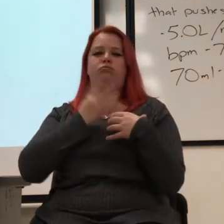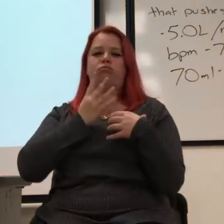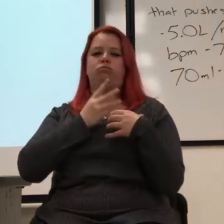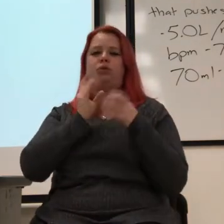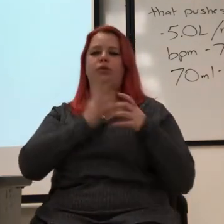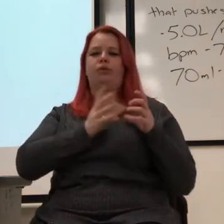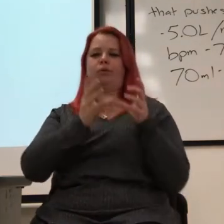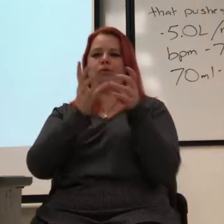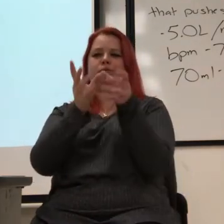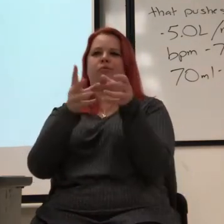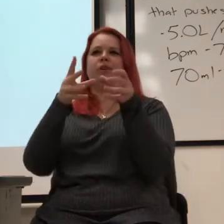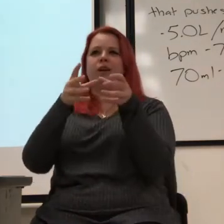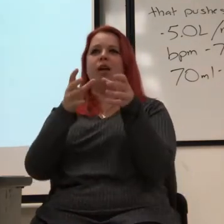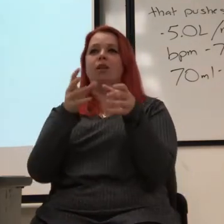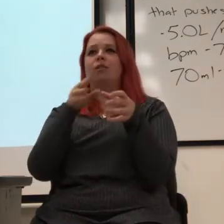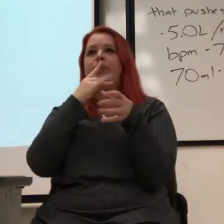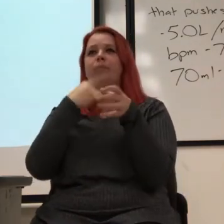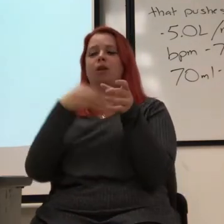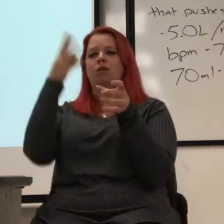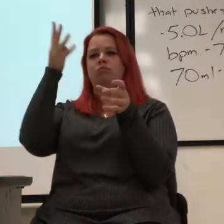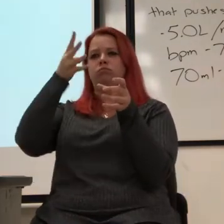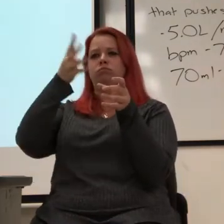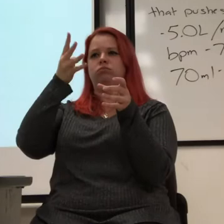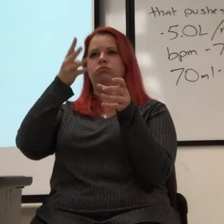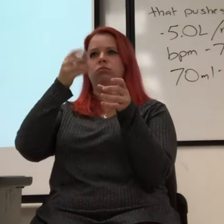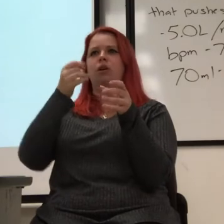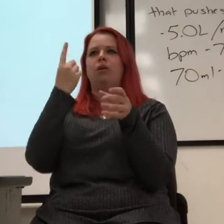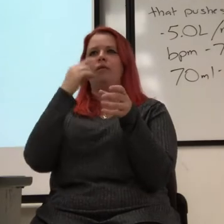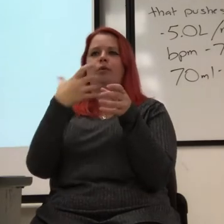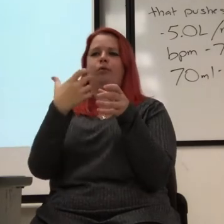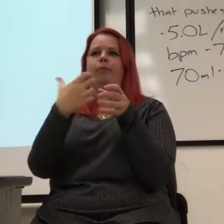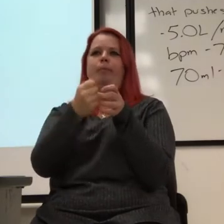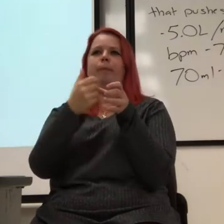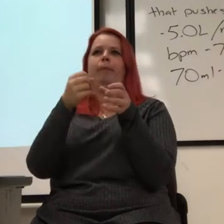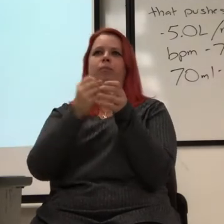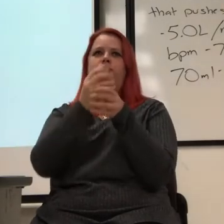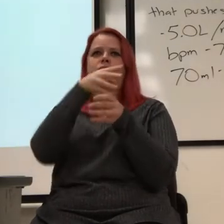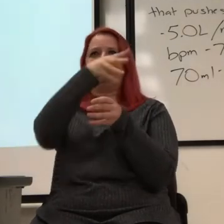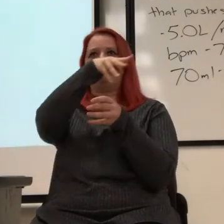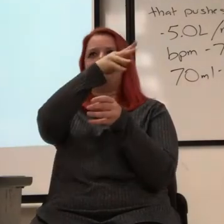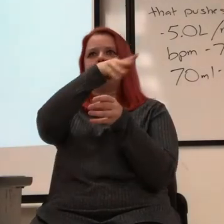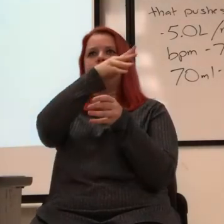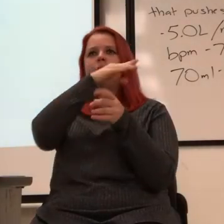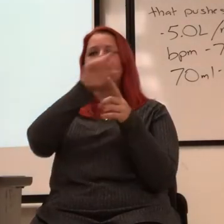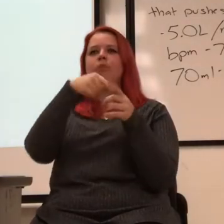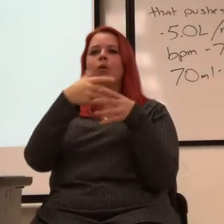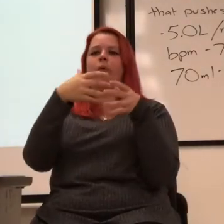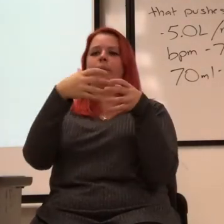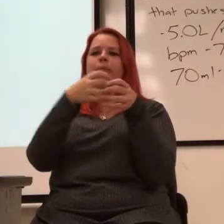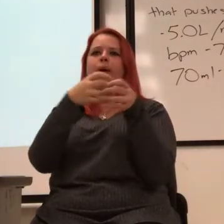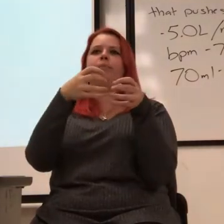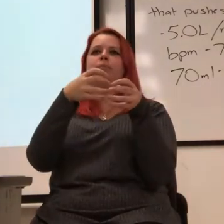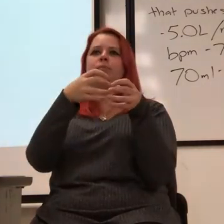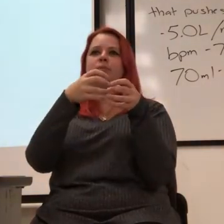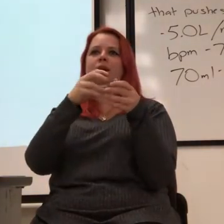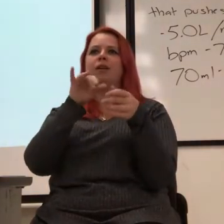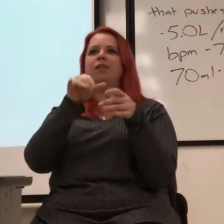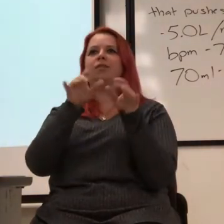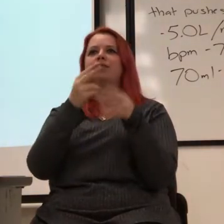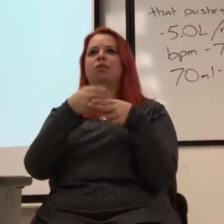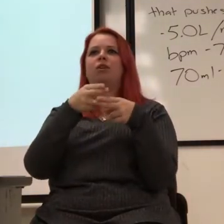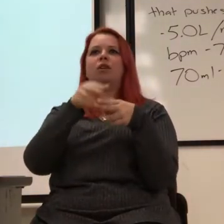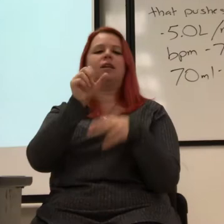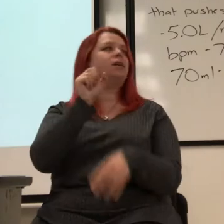with blood so it can pump it. Okay. And then when it actually pumps the blood into stroke volume, that's called the